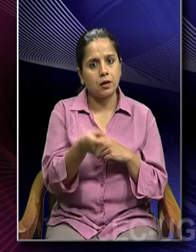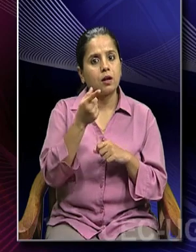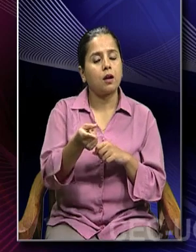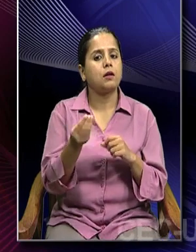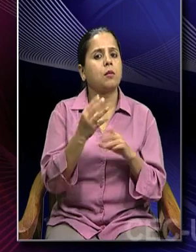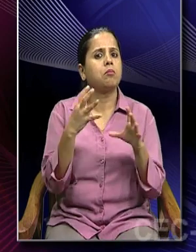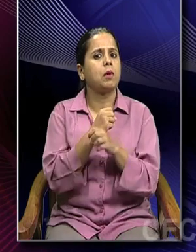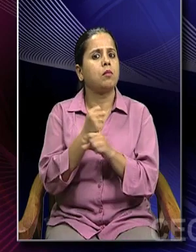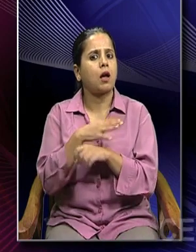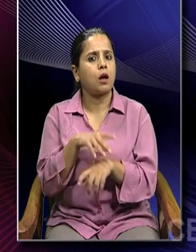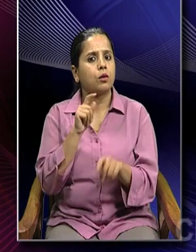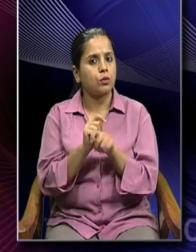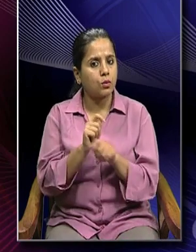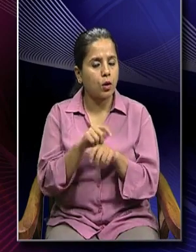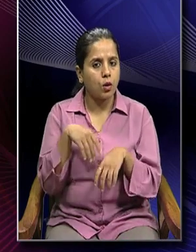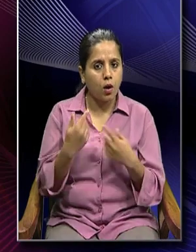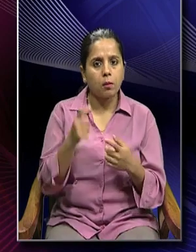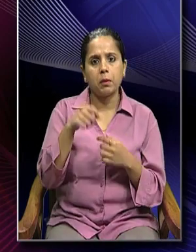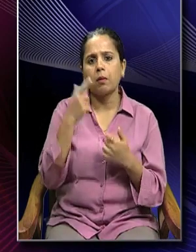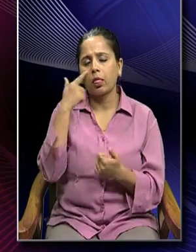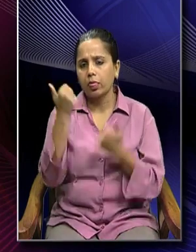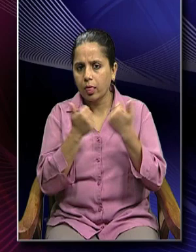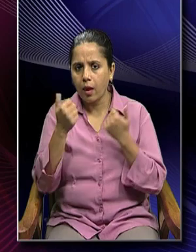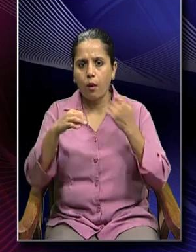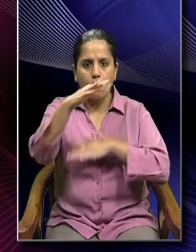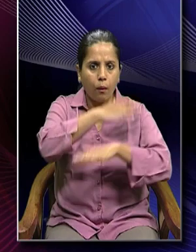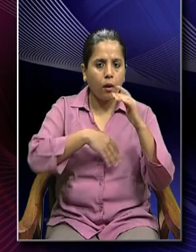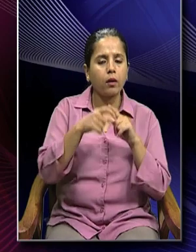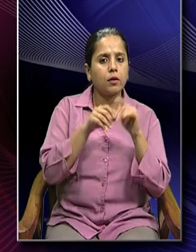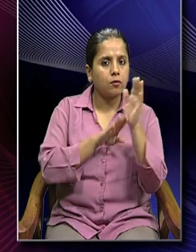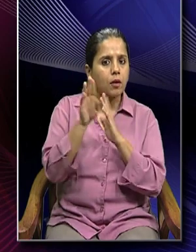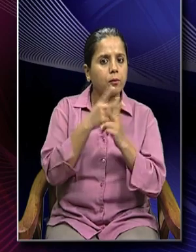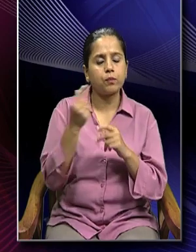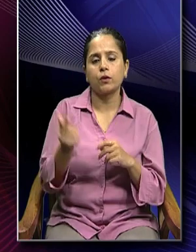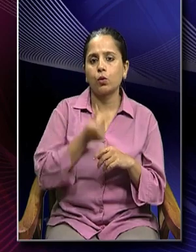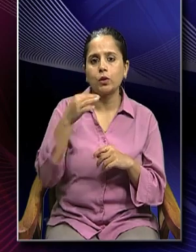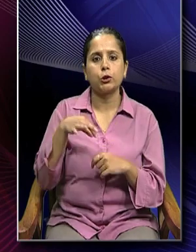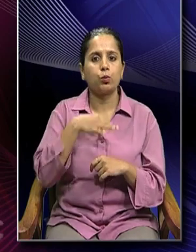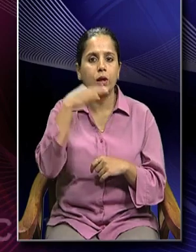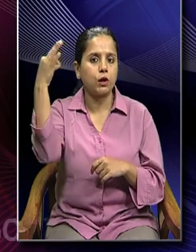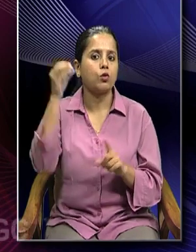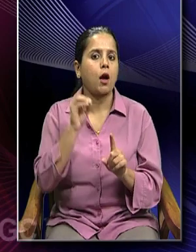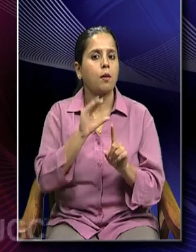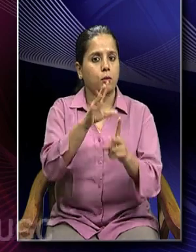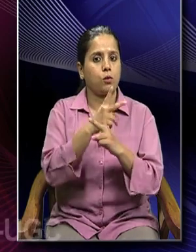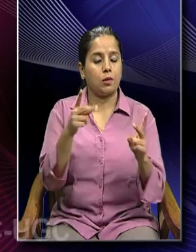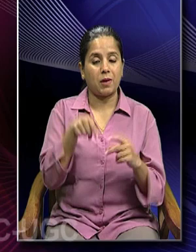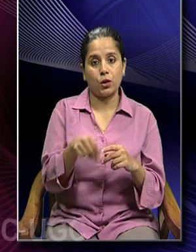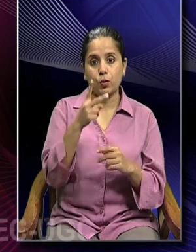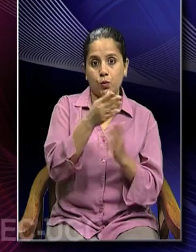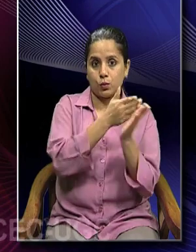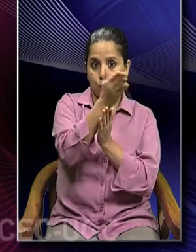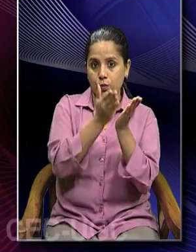Gustafson's work and Chakrabarti's experiments in organizational development using spiritual approach. He cites these two